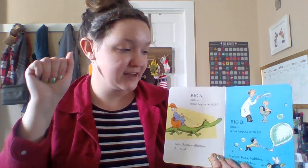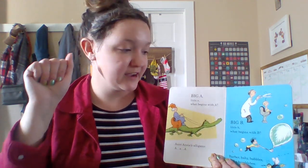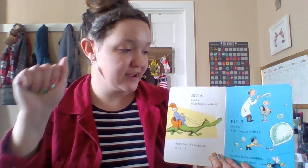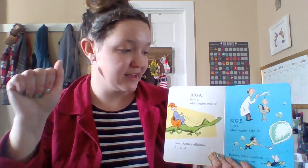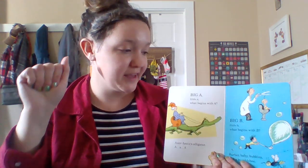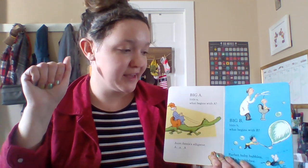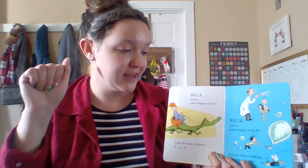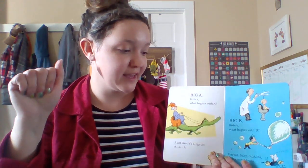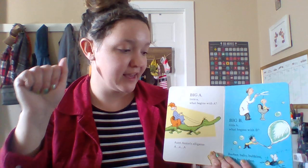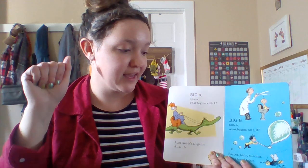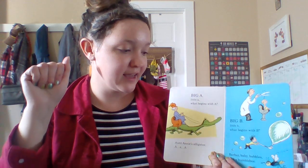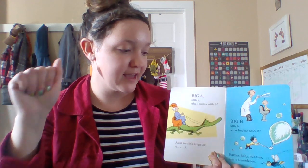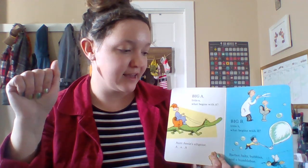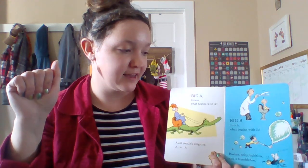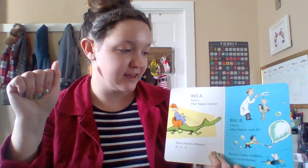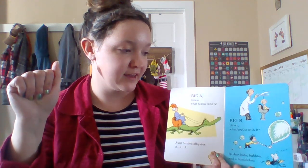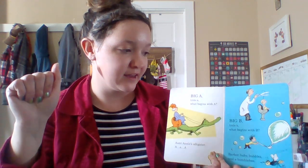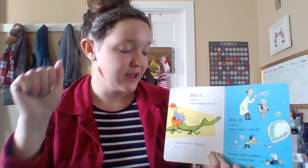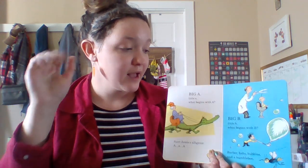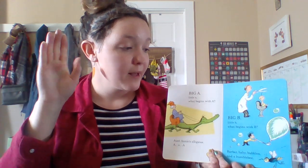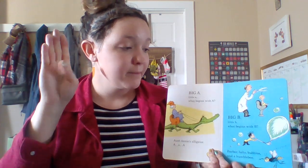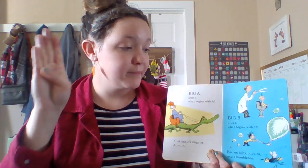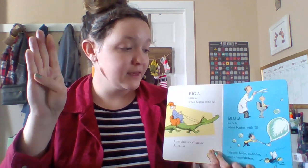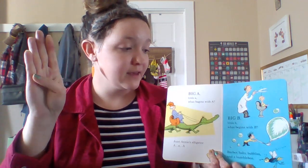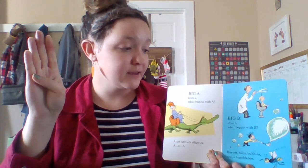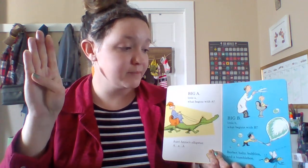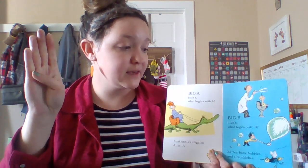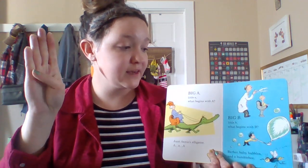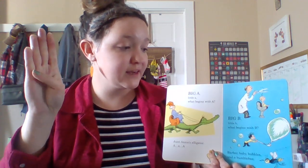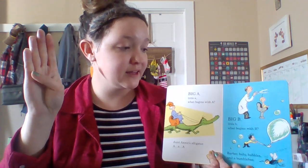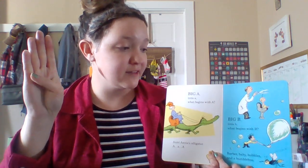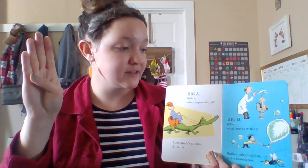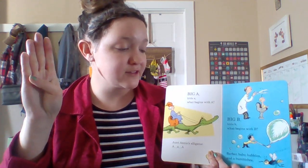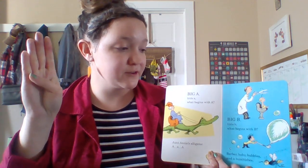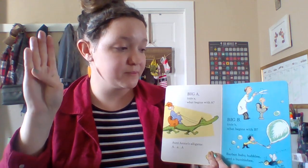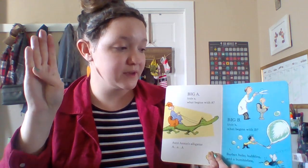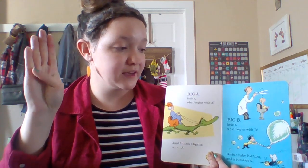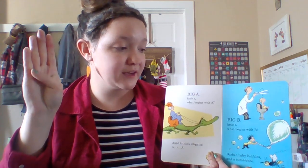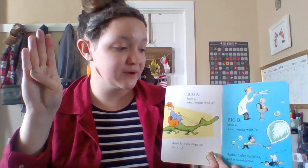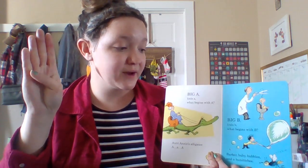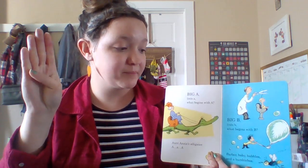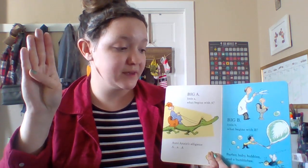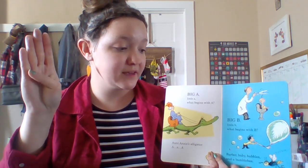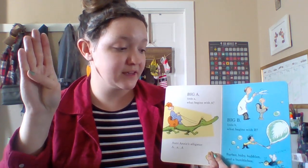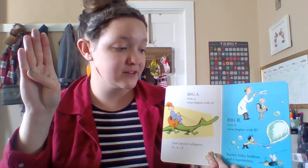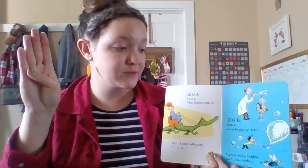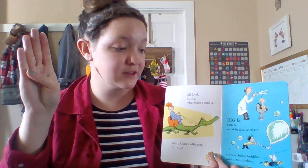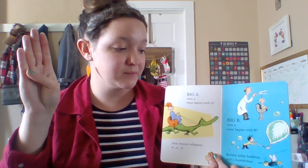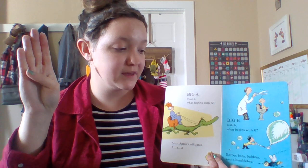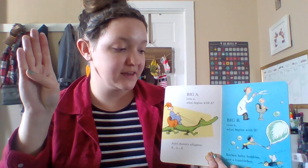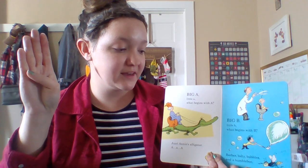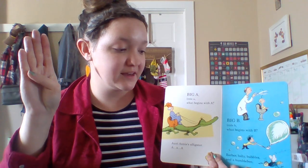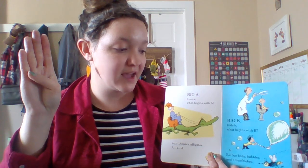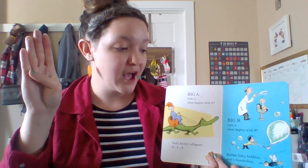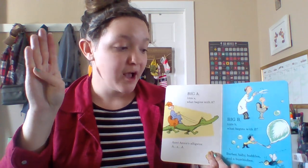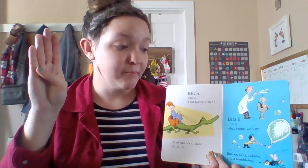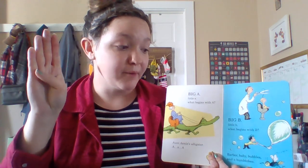alligator, A. Big B, little B, what begins with B?